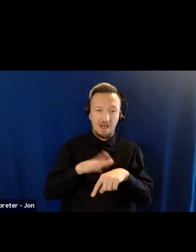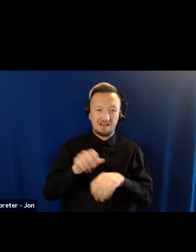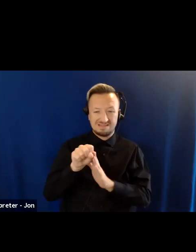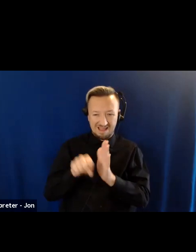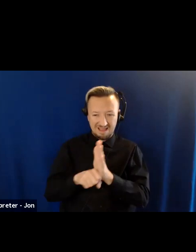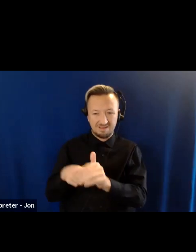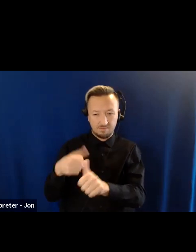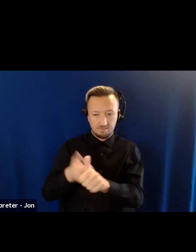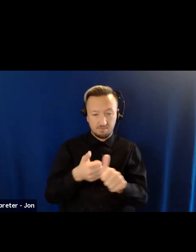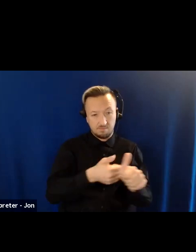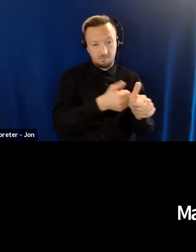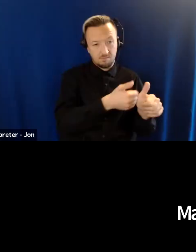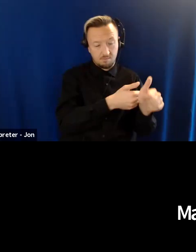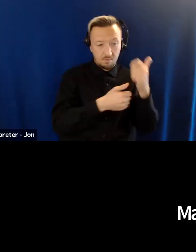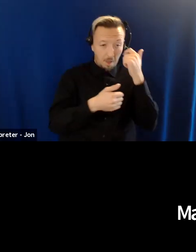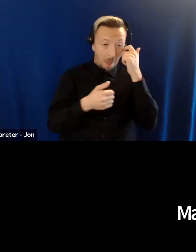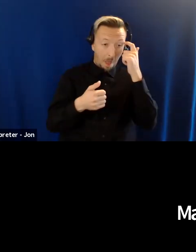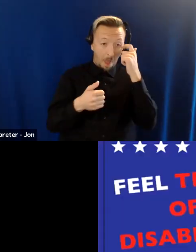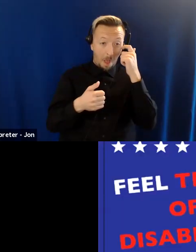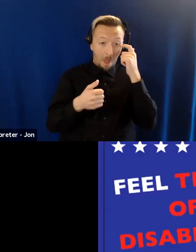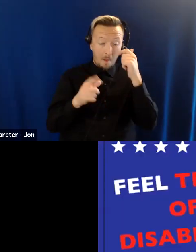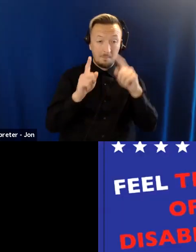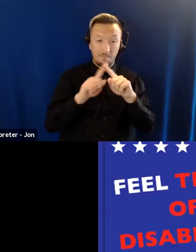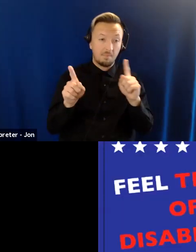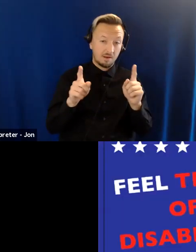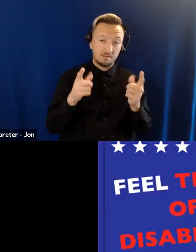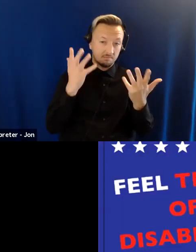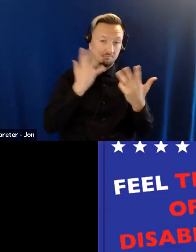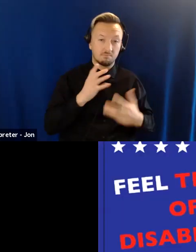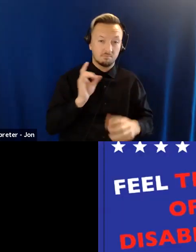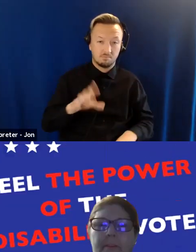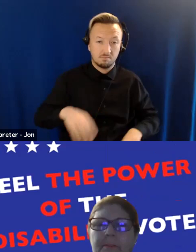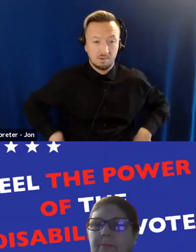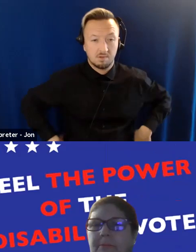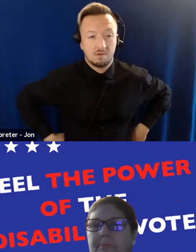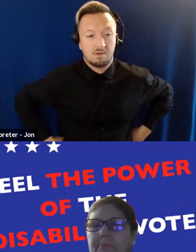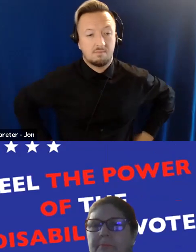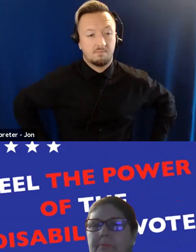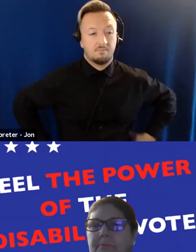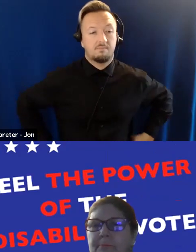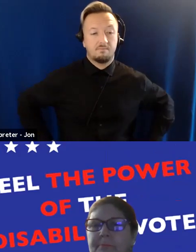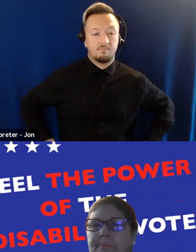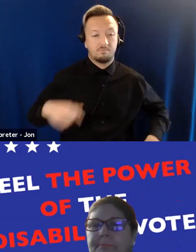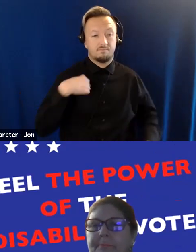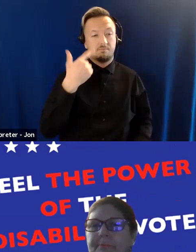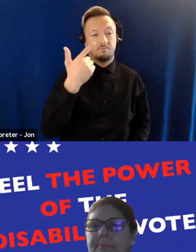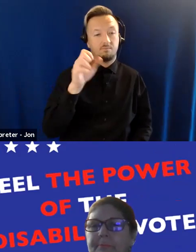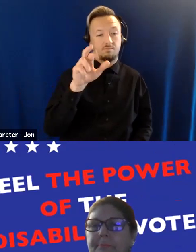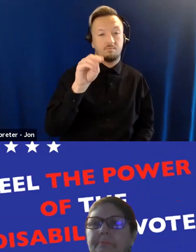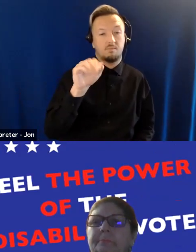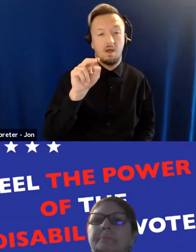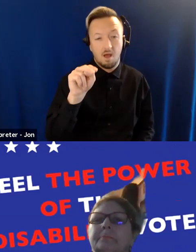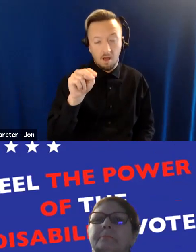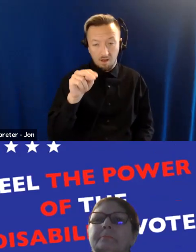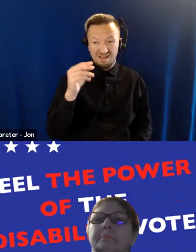the national average is very devastating, just the same. This is Romano. Now, I had earlier this week,